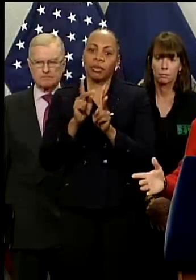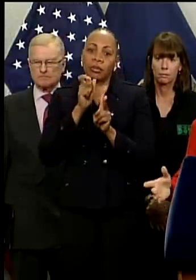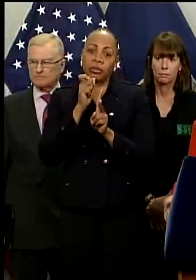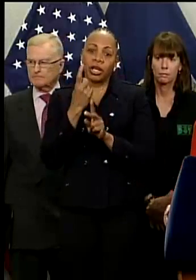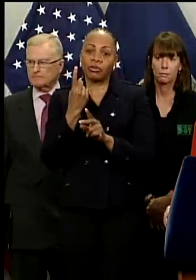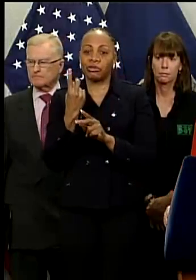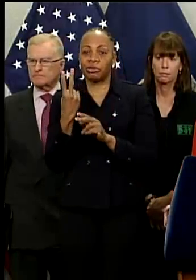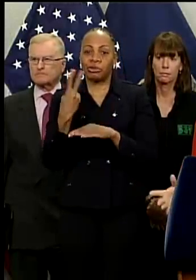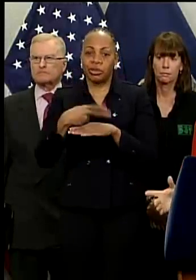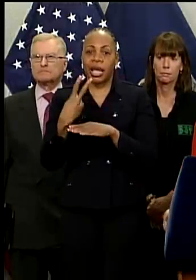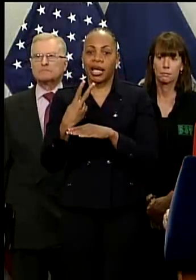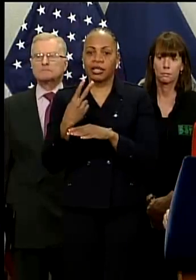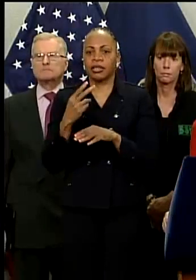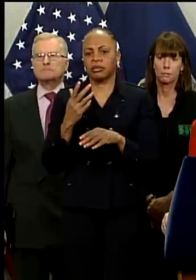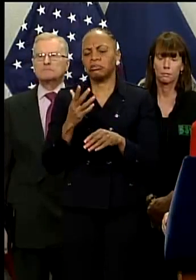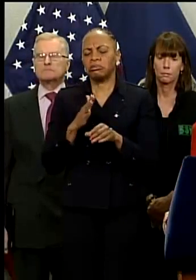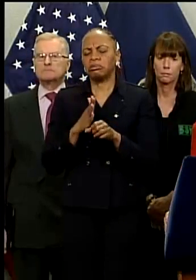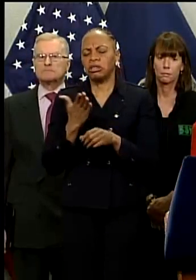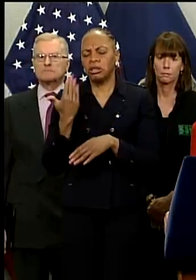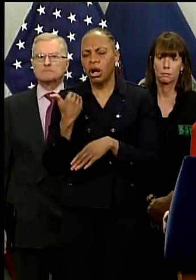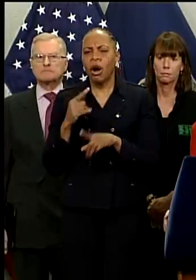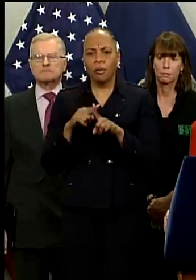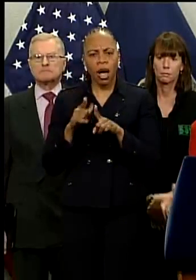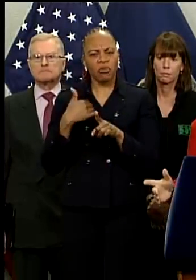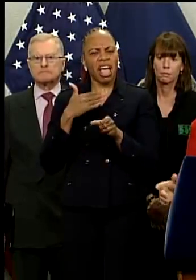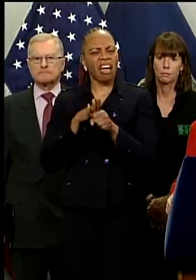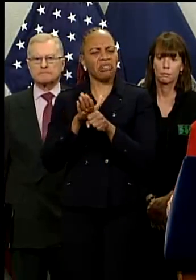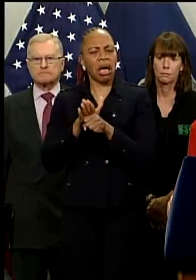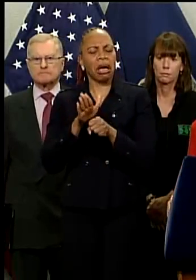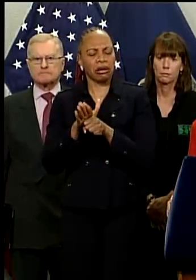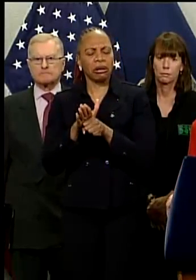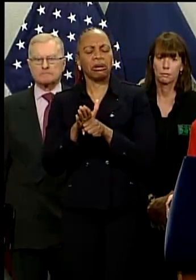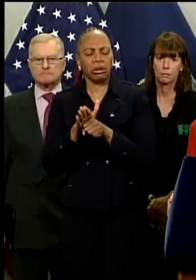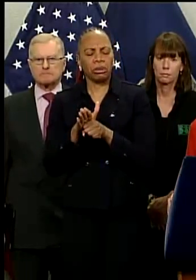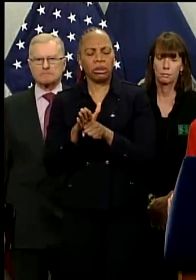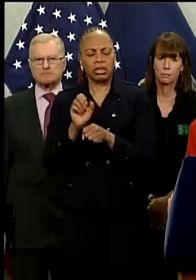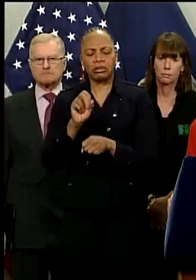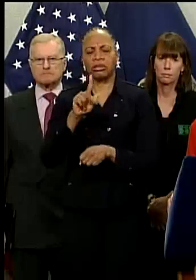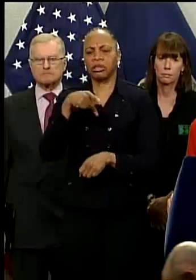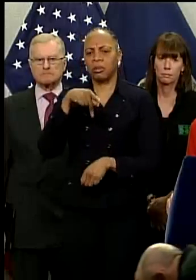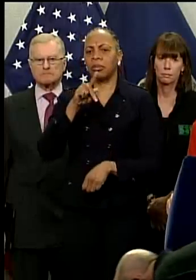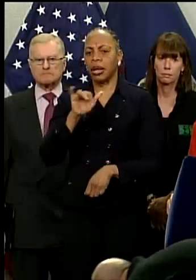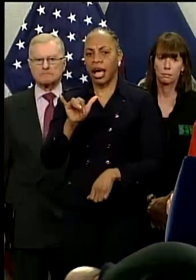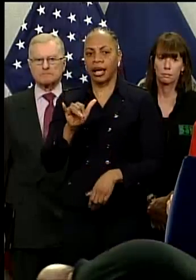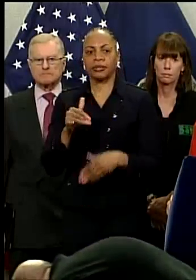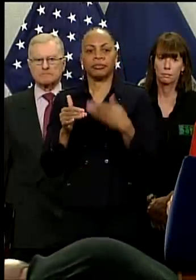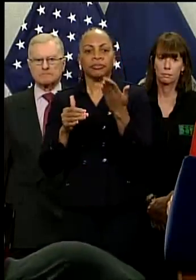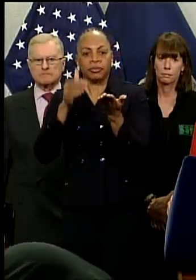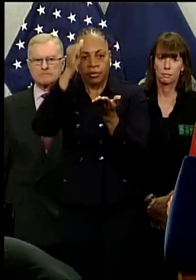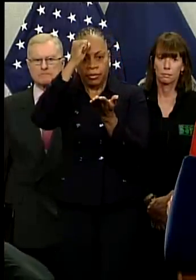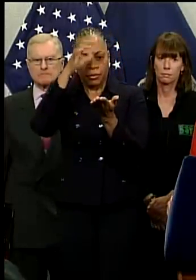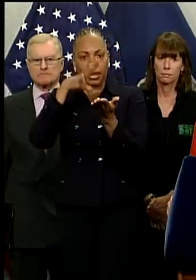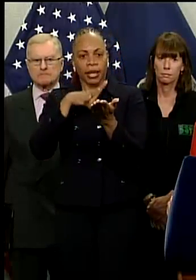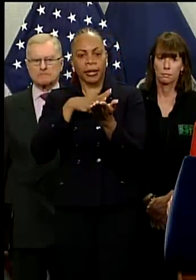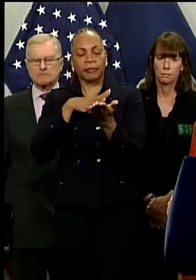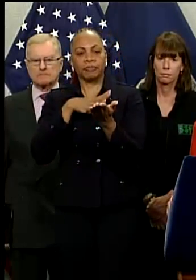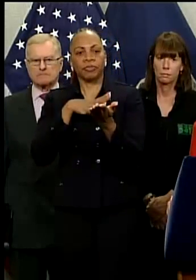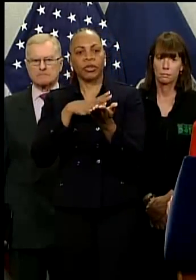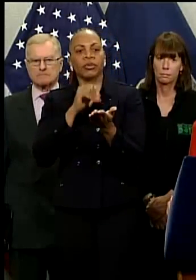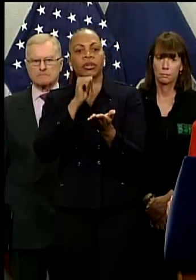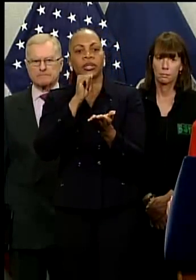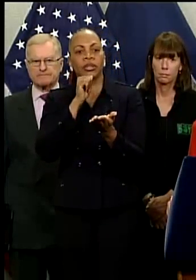so, the supplies are very adequate. We've checked with all of the big distributors, and there's no reason to think it was a problem. Yes, sir. Mayor, will non-essential